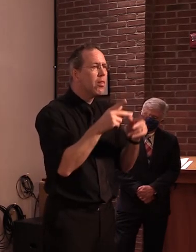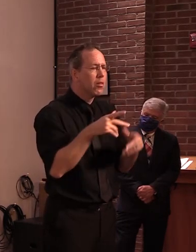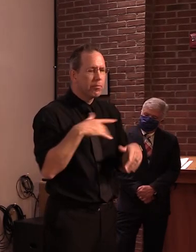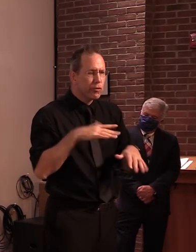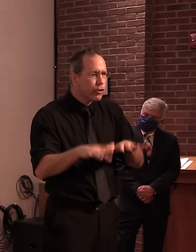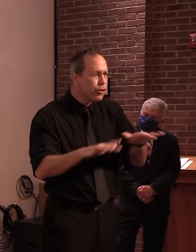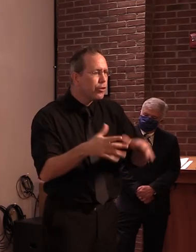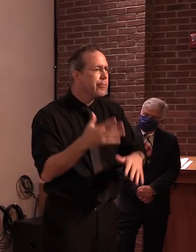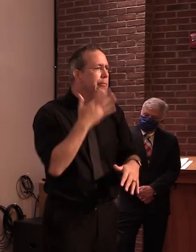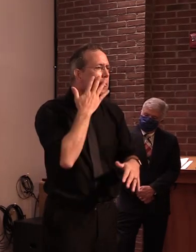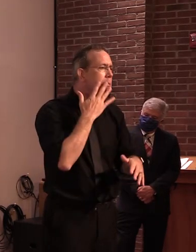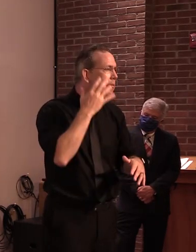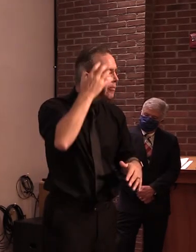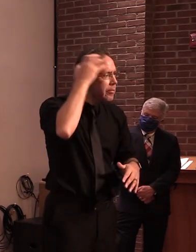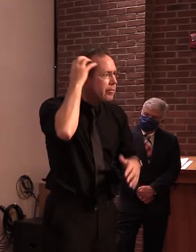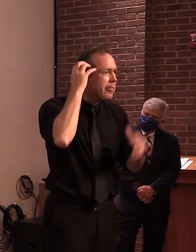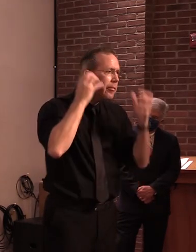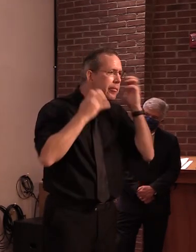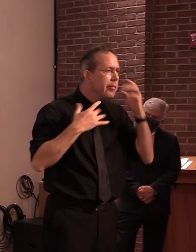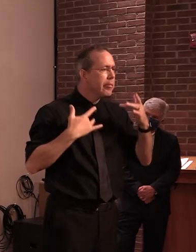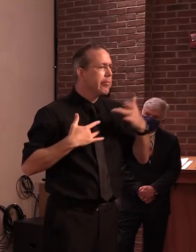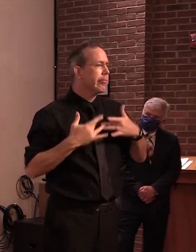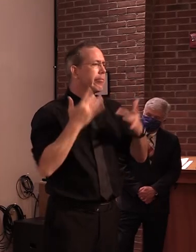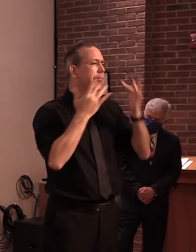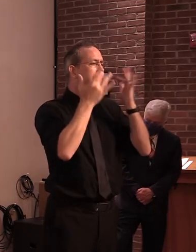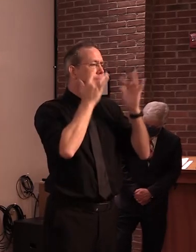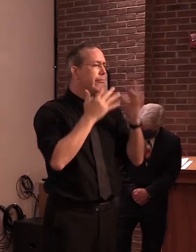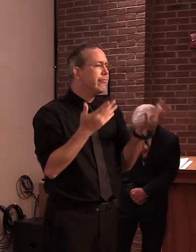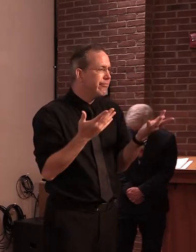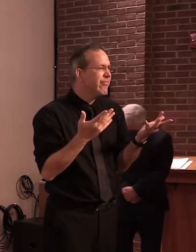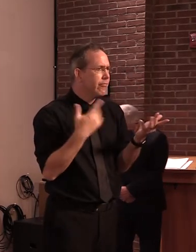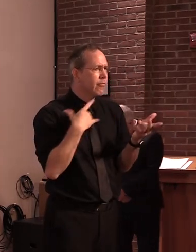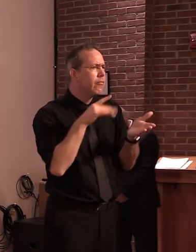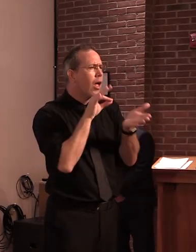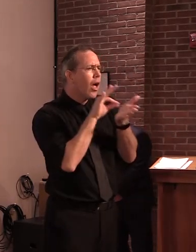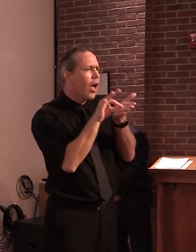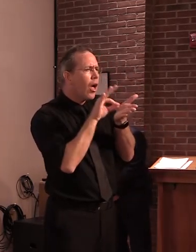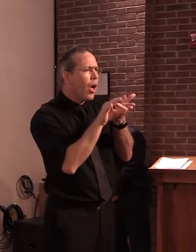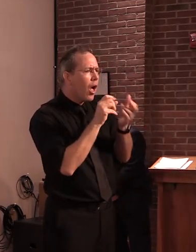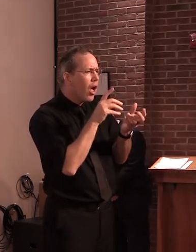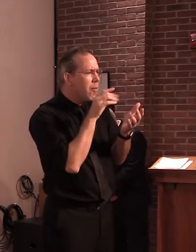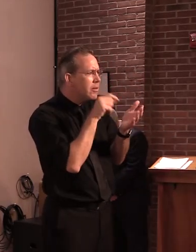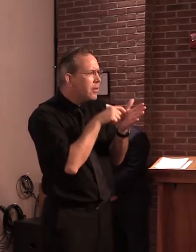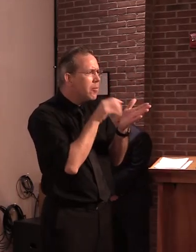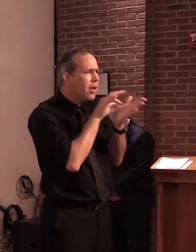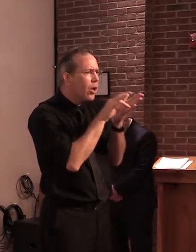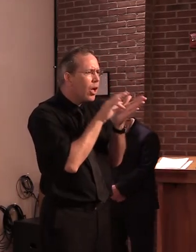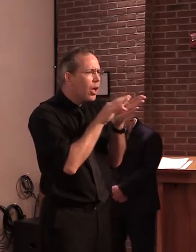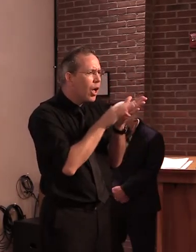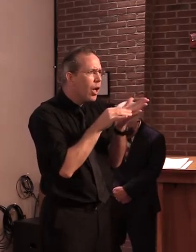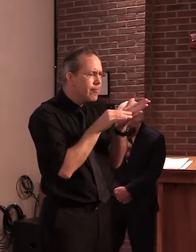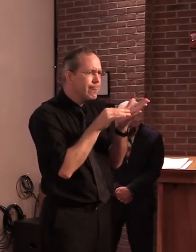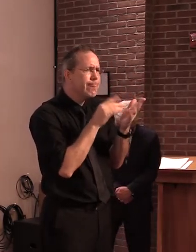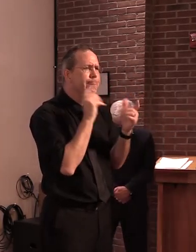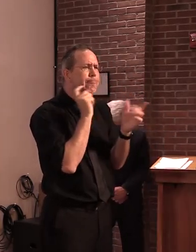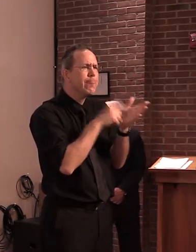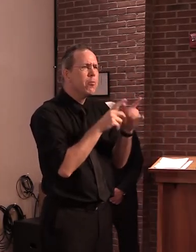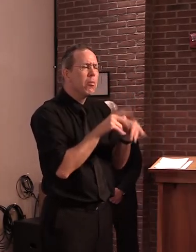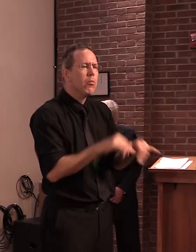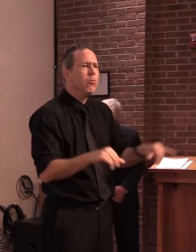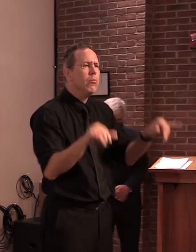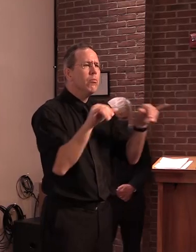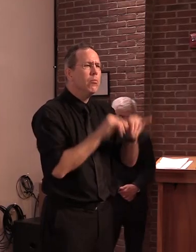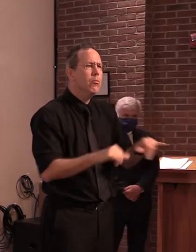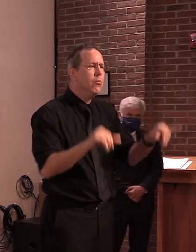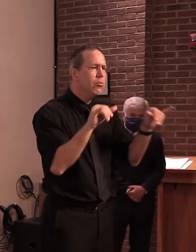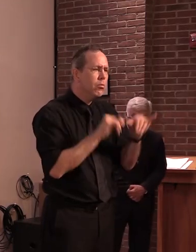face. It's just an incredible number of times. So again, the areas we're concerned about are the mouth,